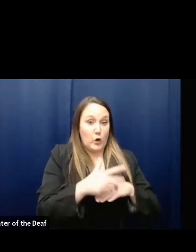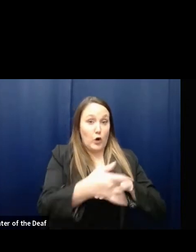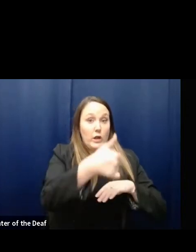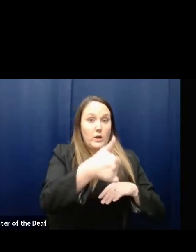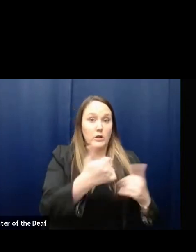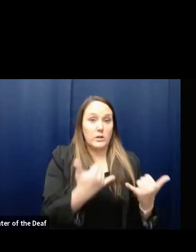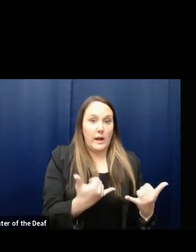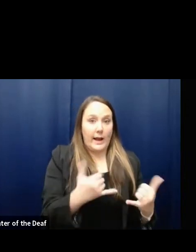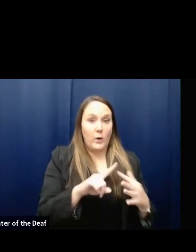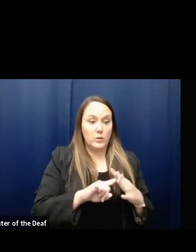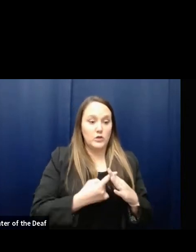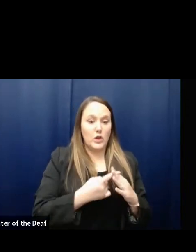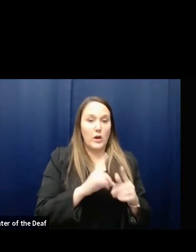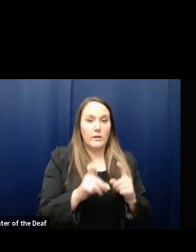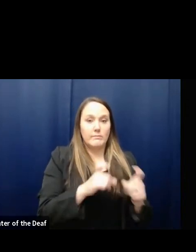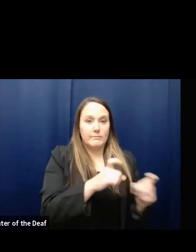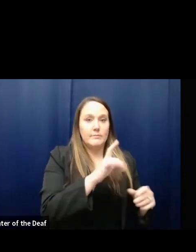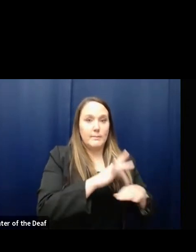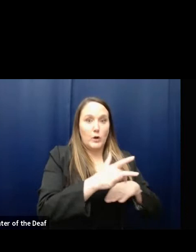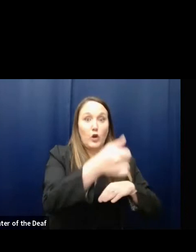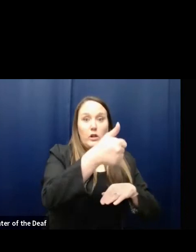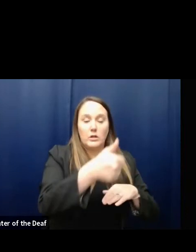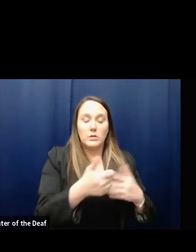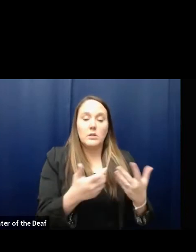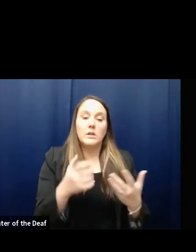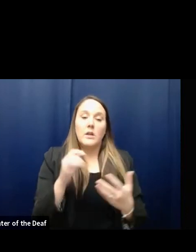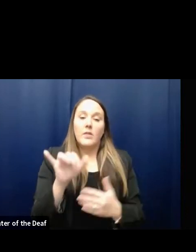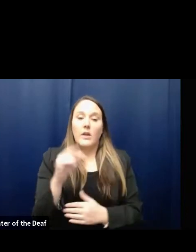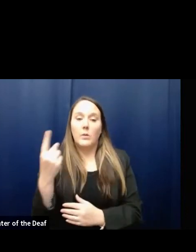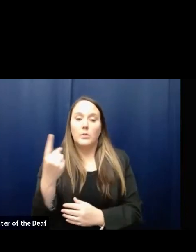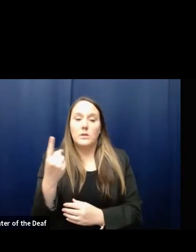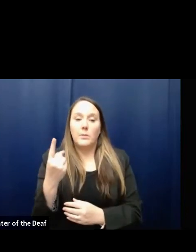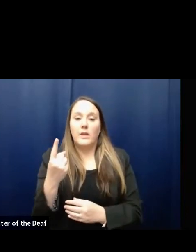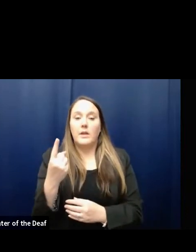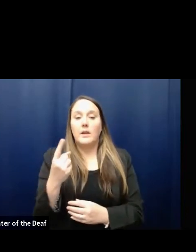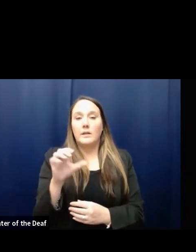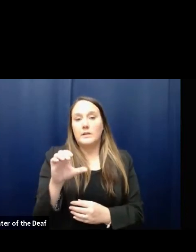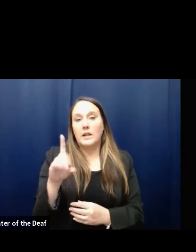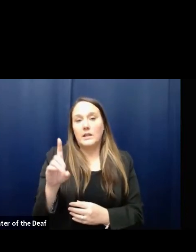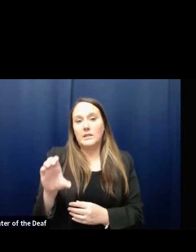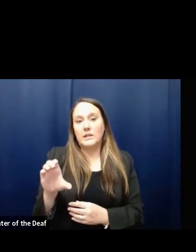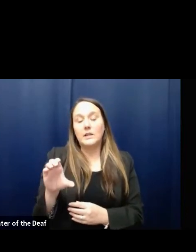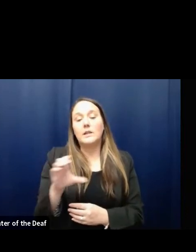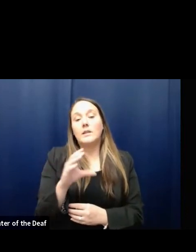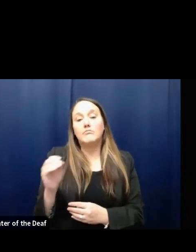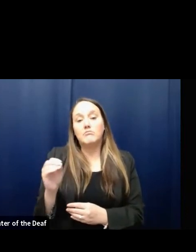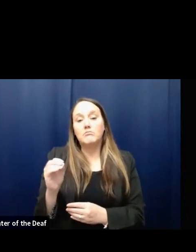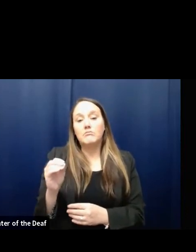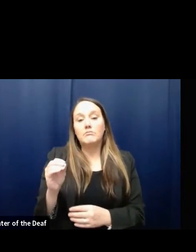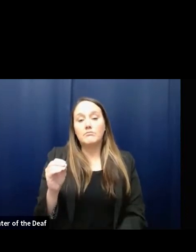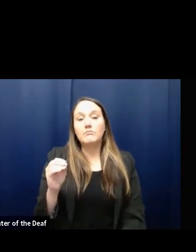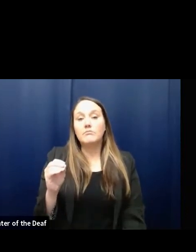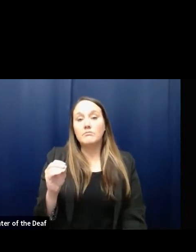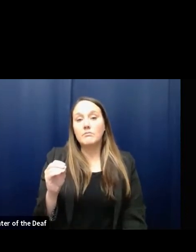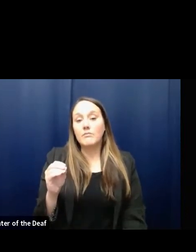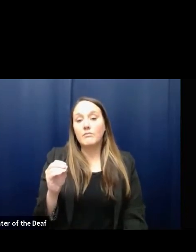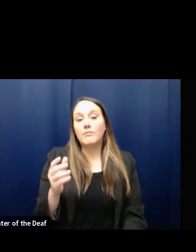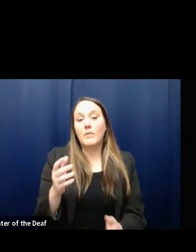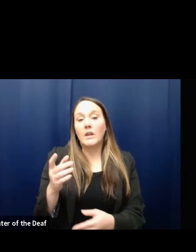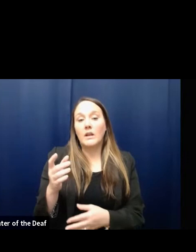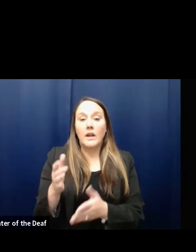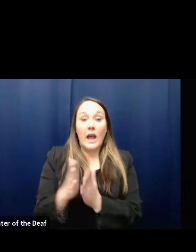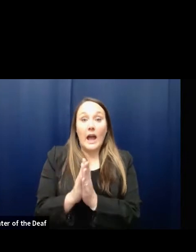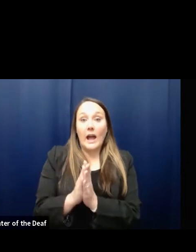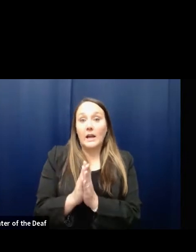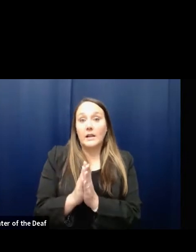than we normally do. That was something that the CDC and asked the manufacturers to